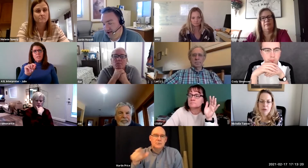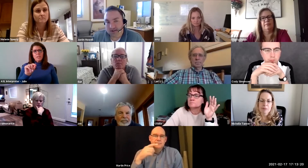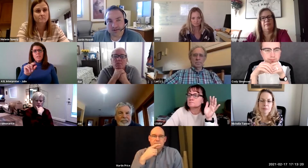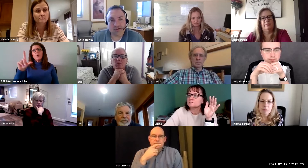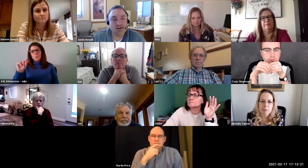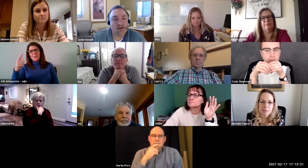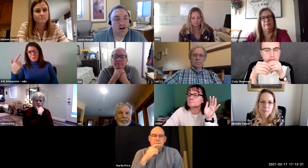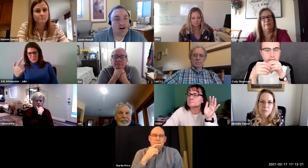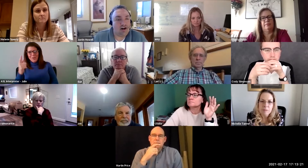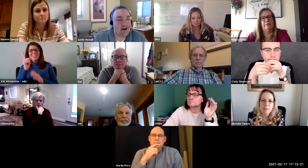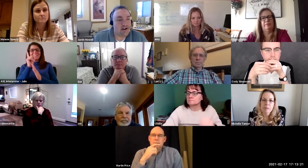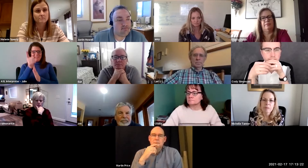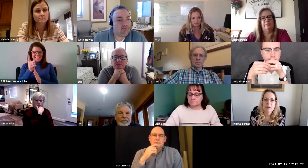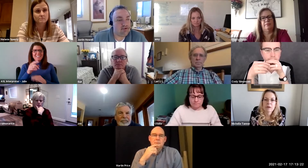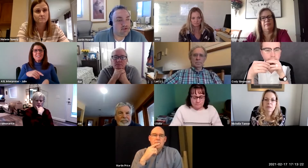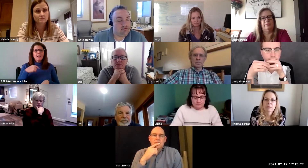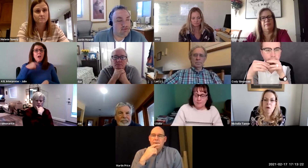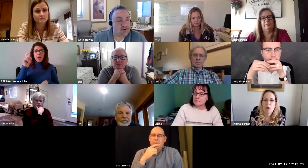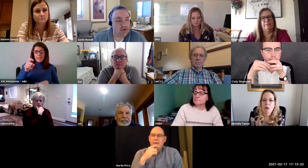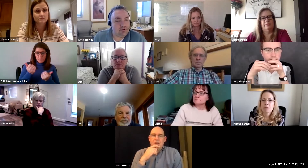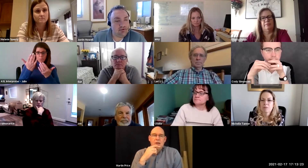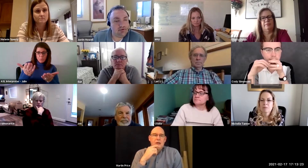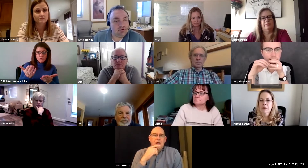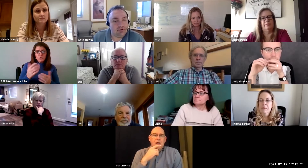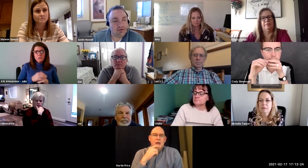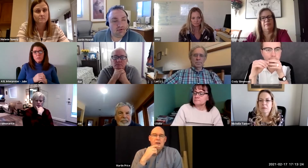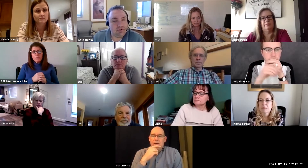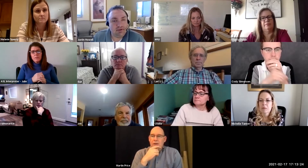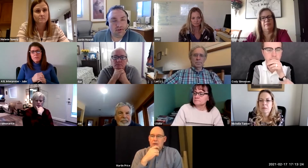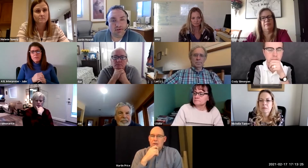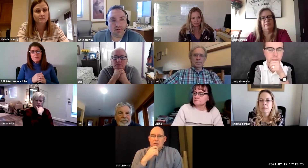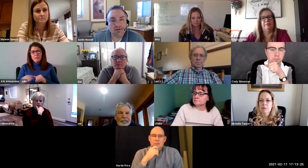2021 minutes. I need a motion